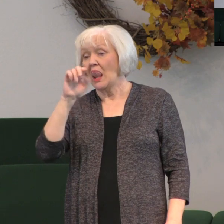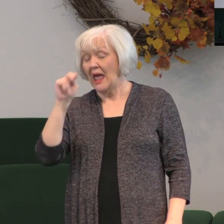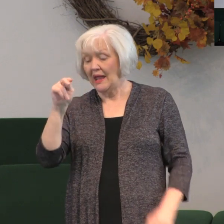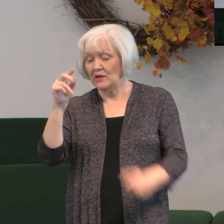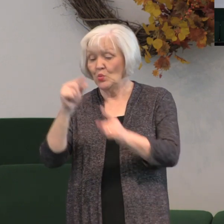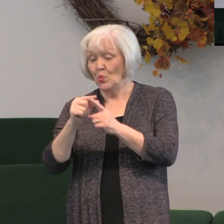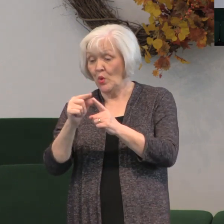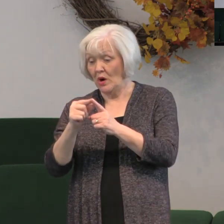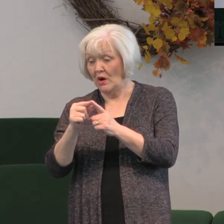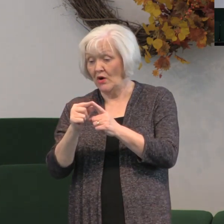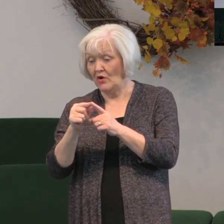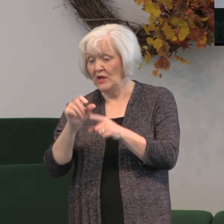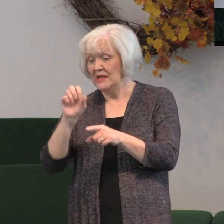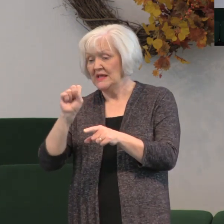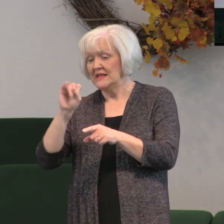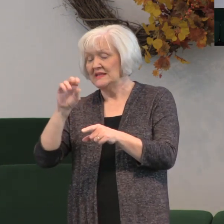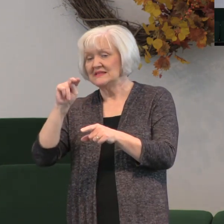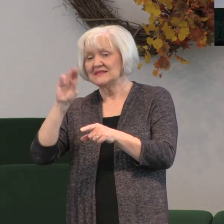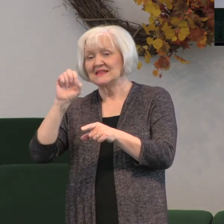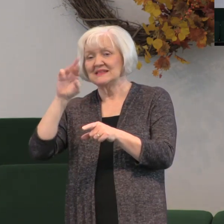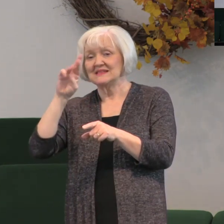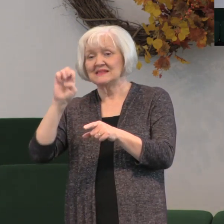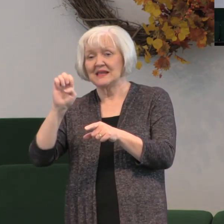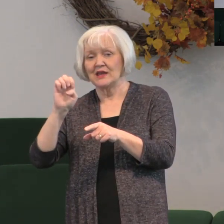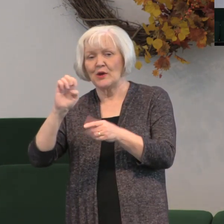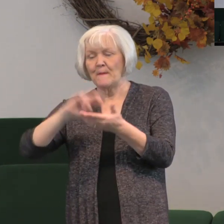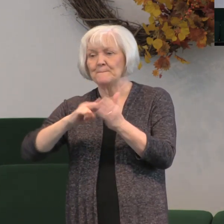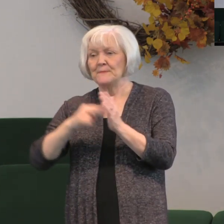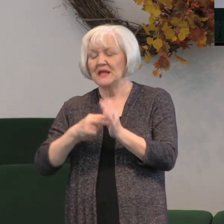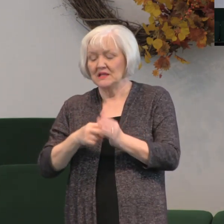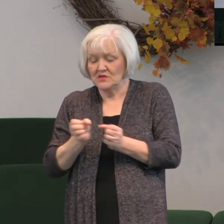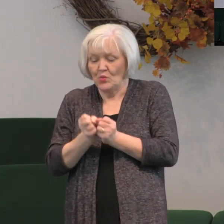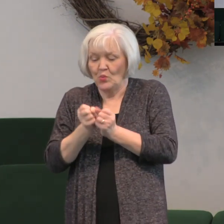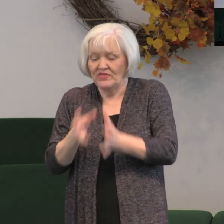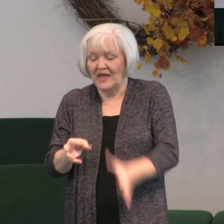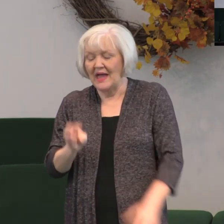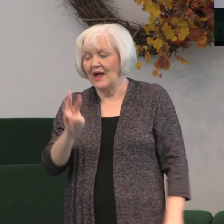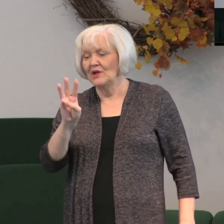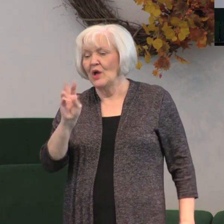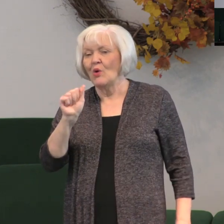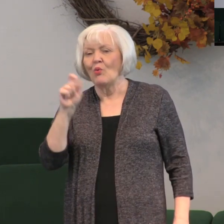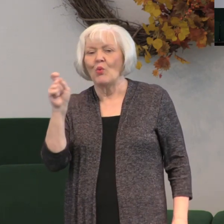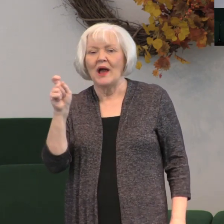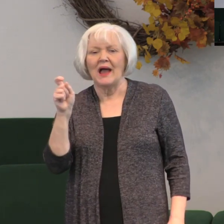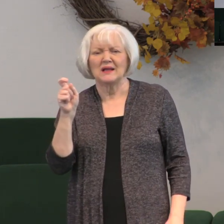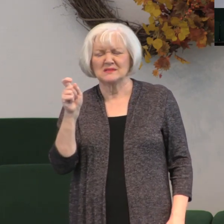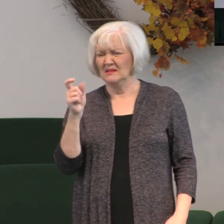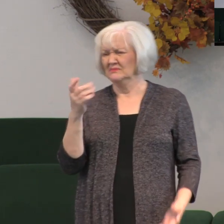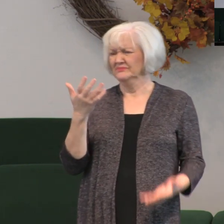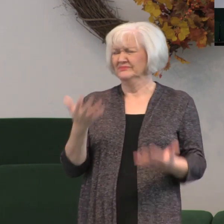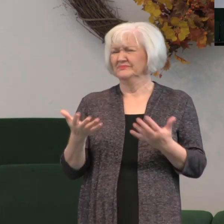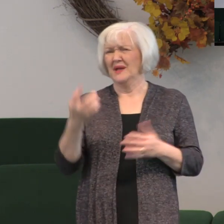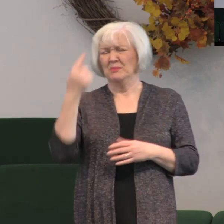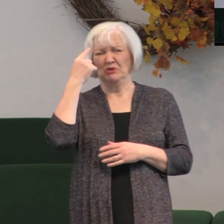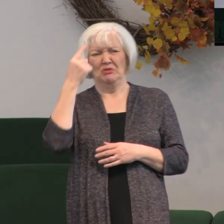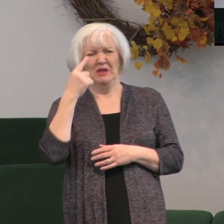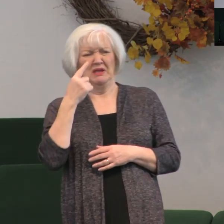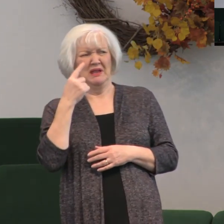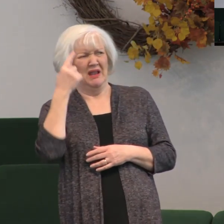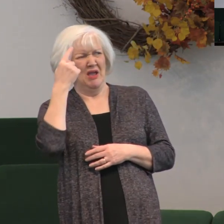word which literally translated means without wax and you may ask well how in the world does